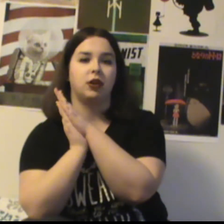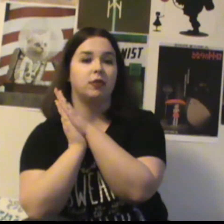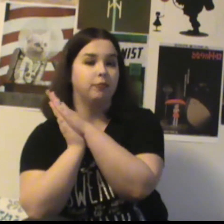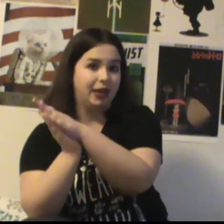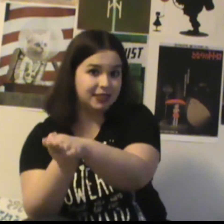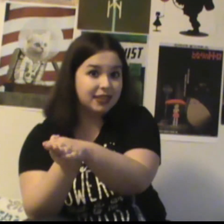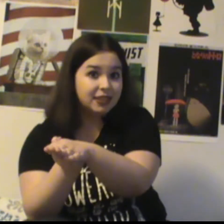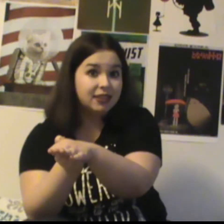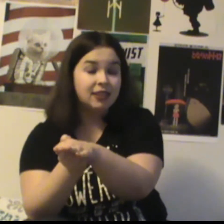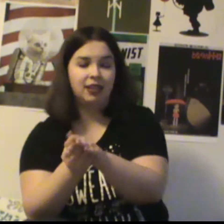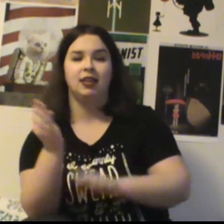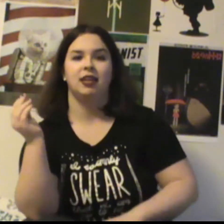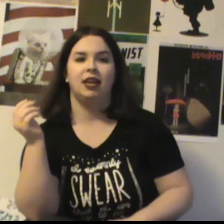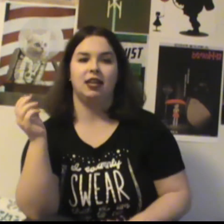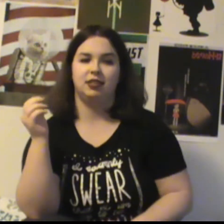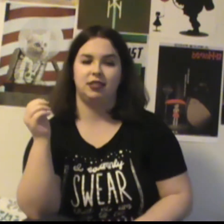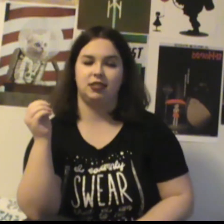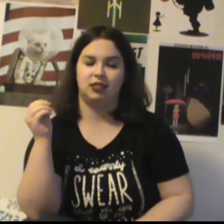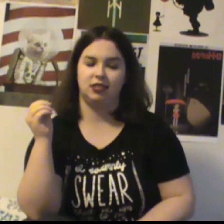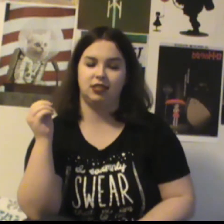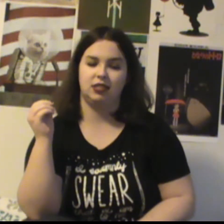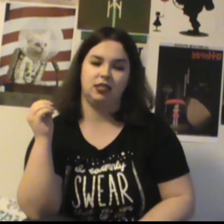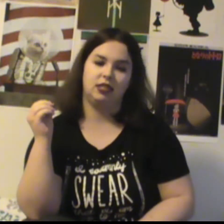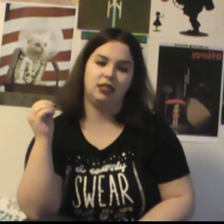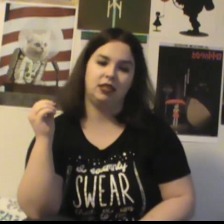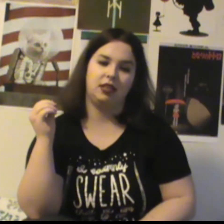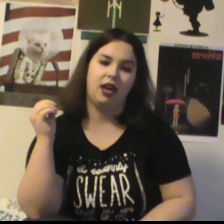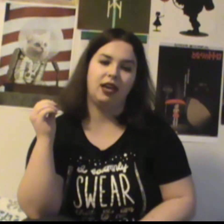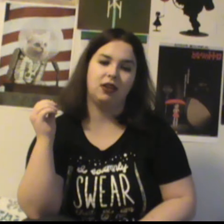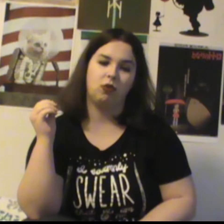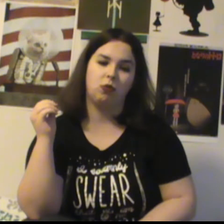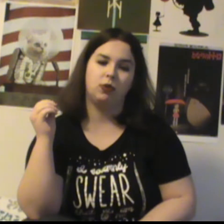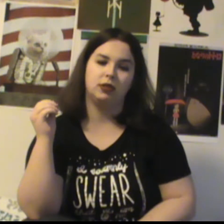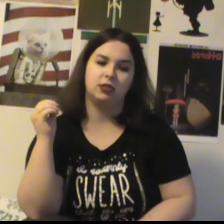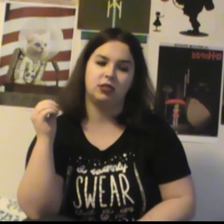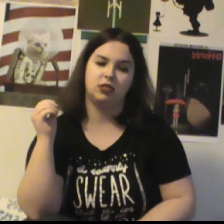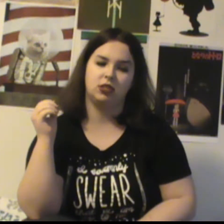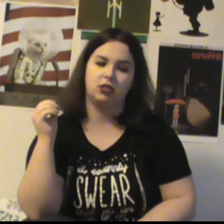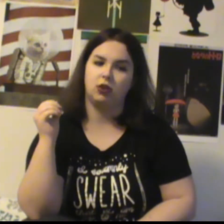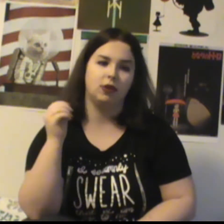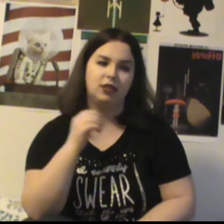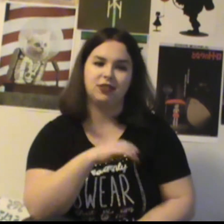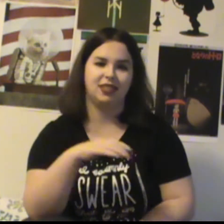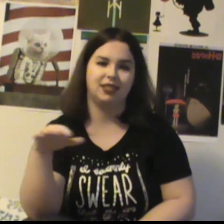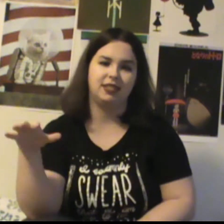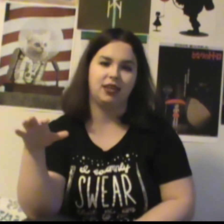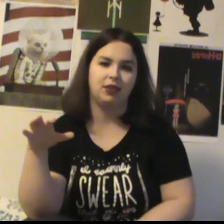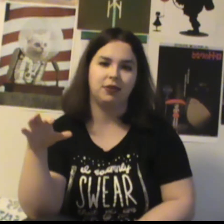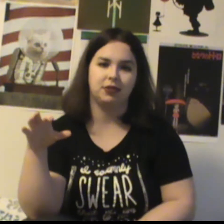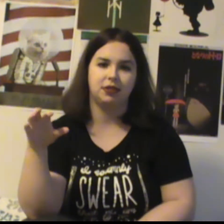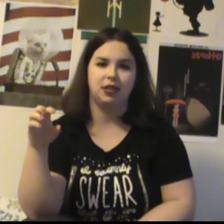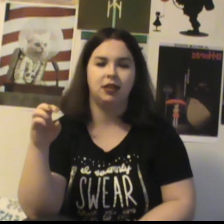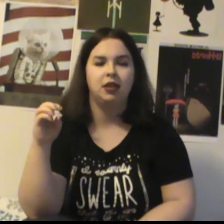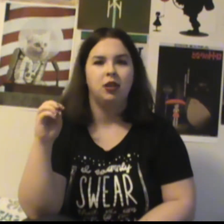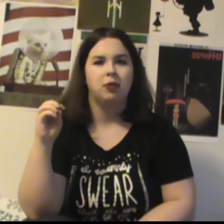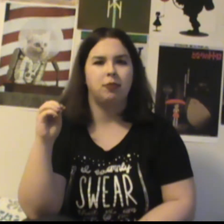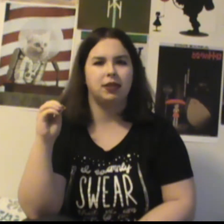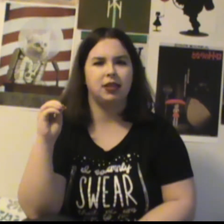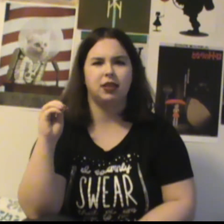of Maisie. And that was so interesting to see how that was all done. But then the